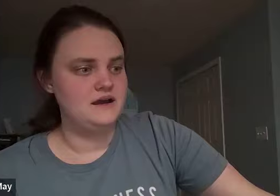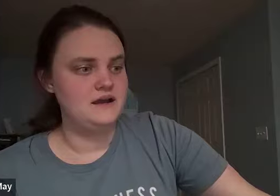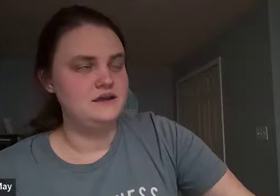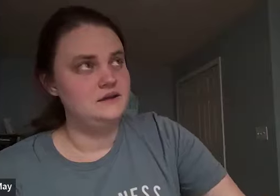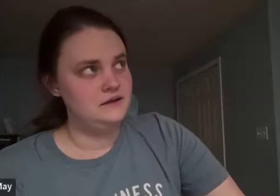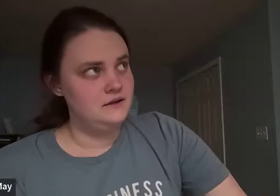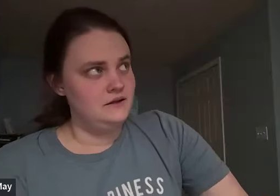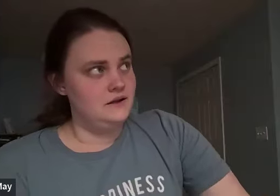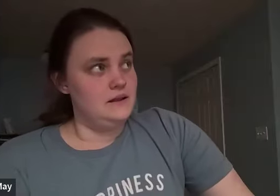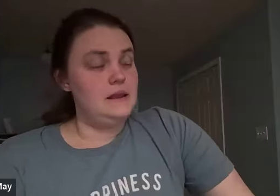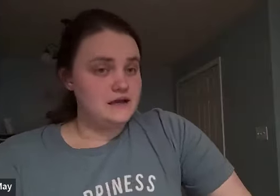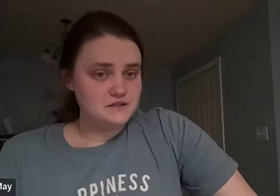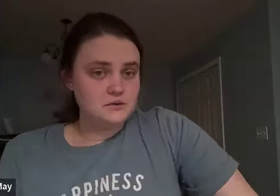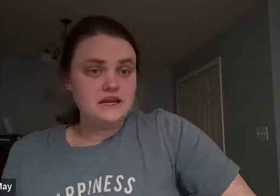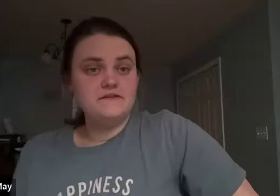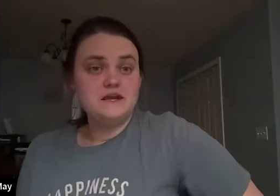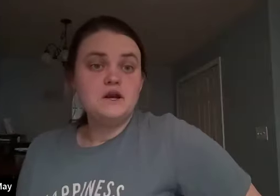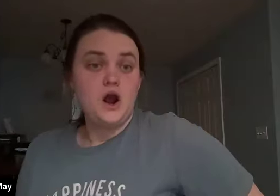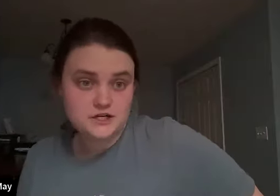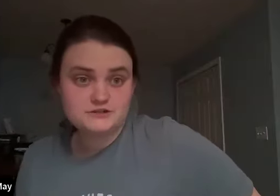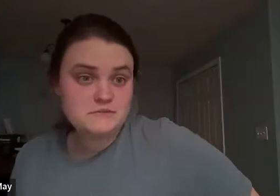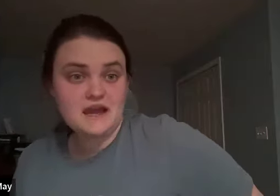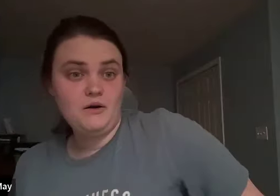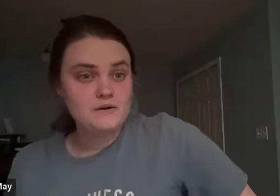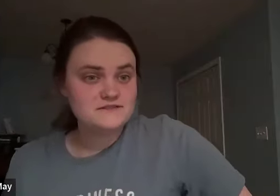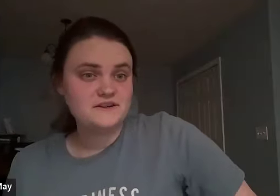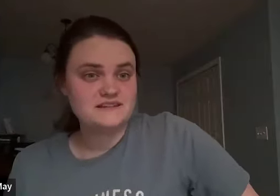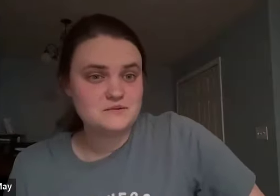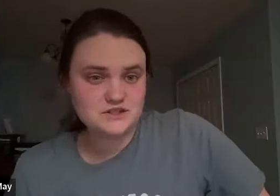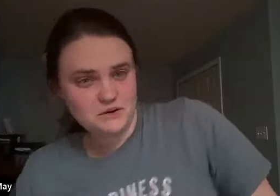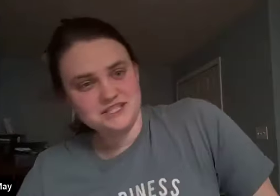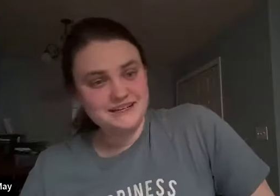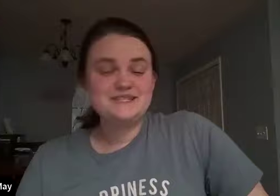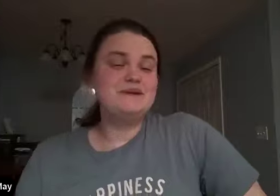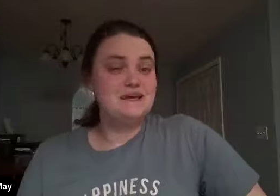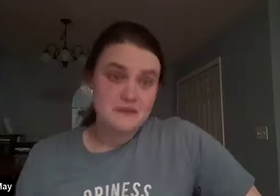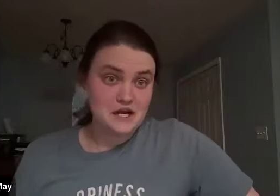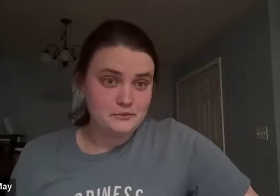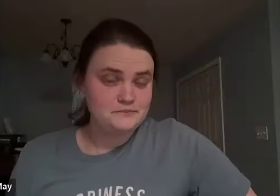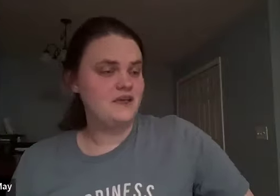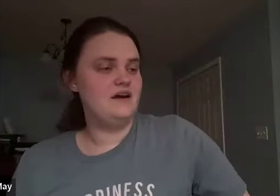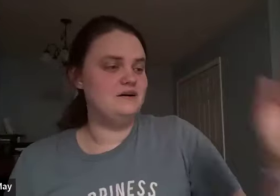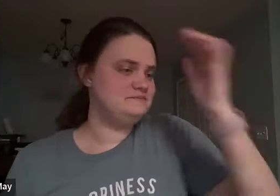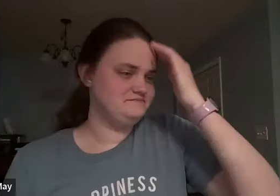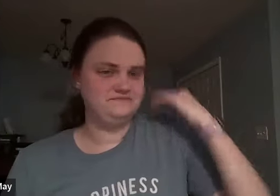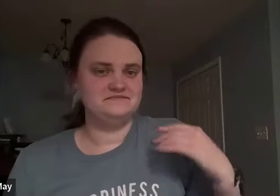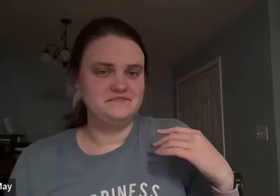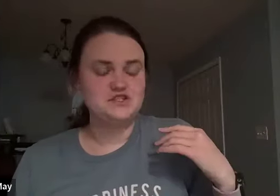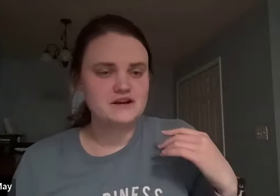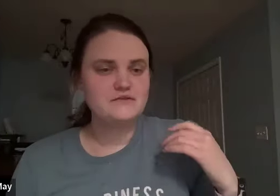my last one, and if anyone argues with me, I always feel like someone's questioning, is my tomato. The start of when we